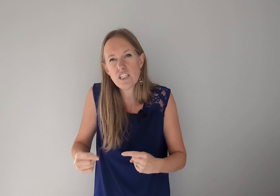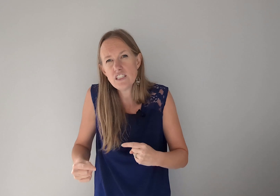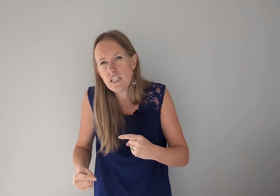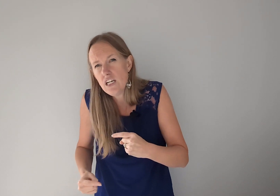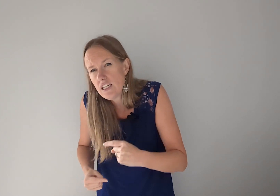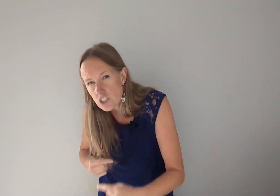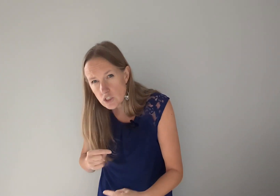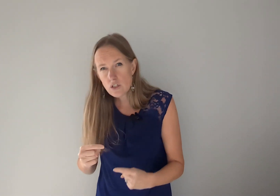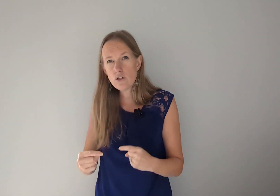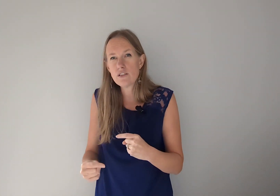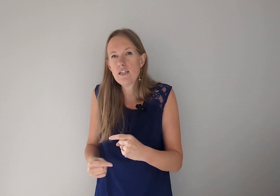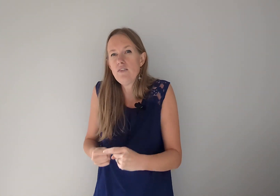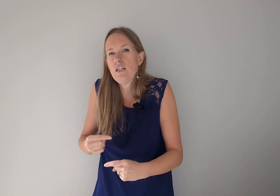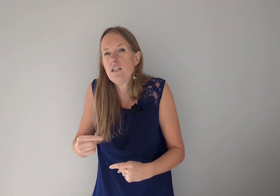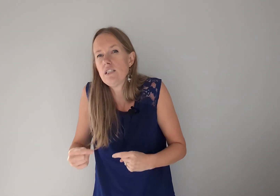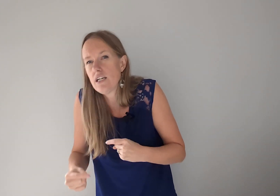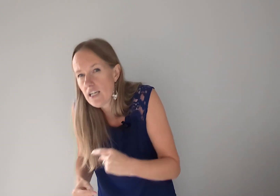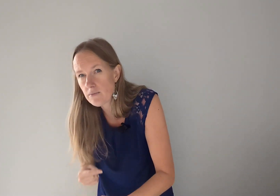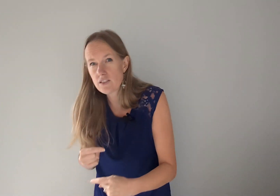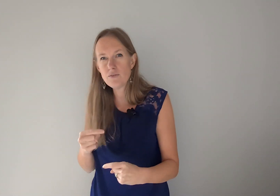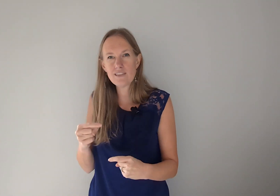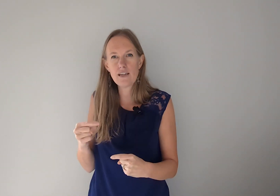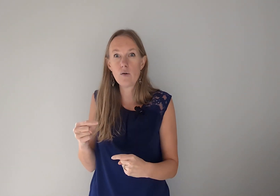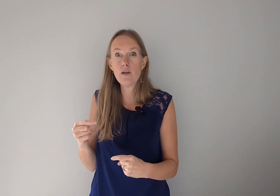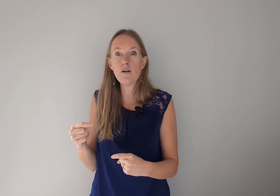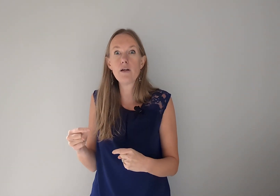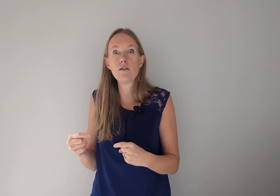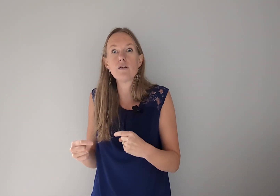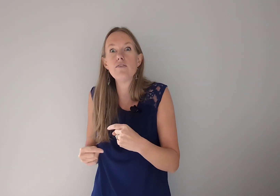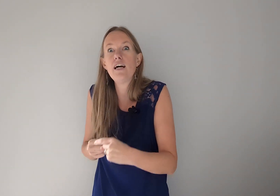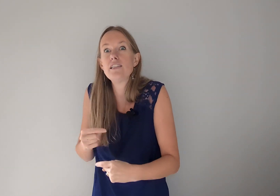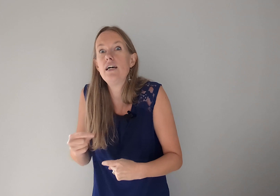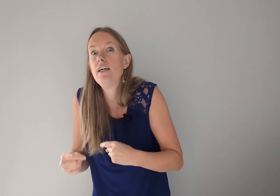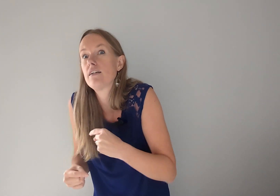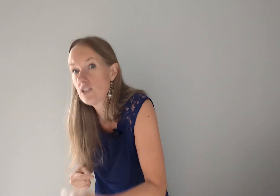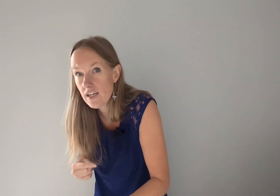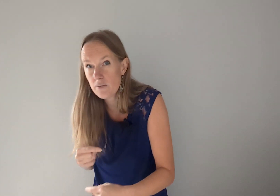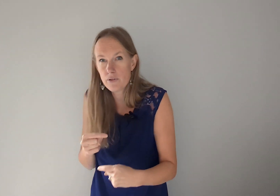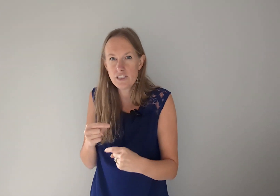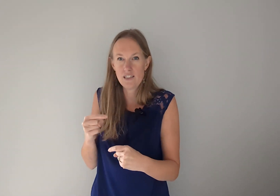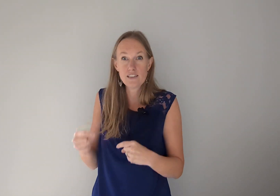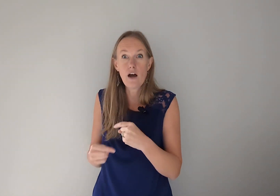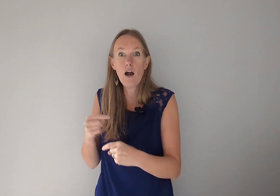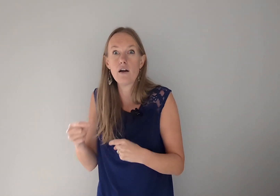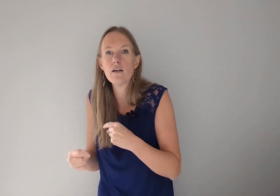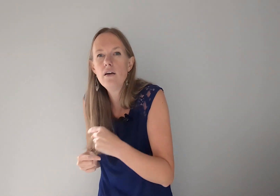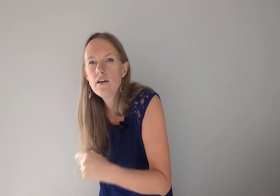fingers. Oh, and they're having a hard time. It's almost like a wheelbarrow with a flat tire. Trying to push it is hard.